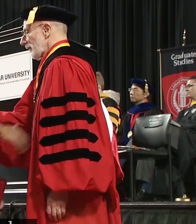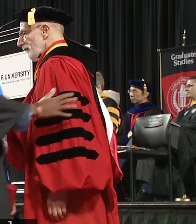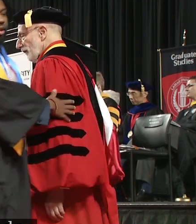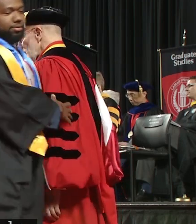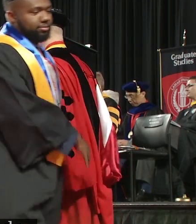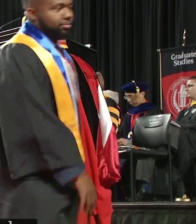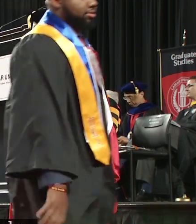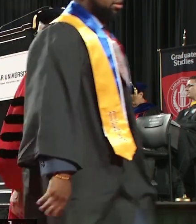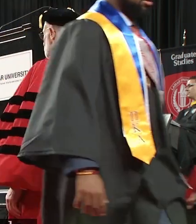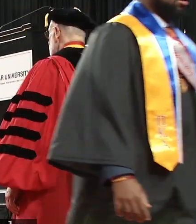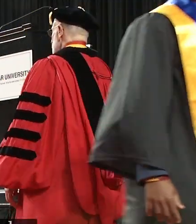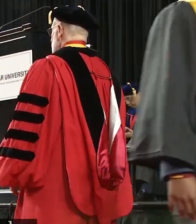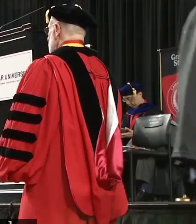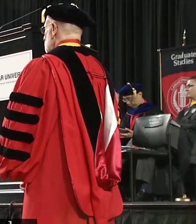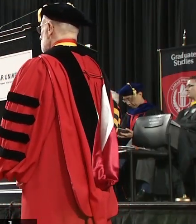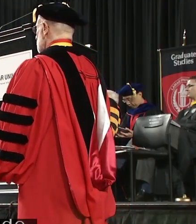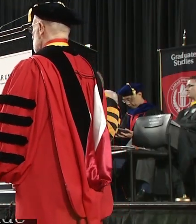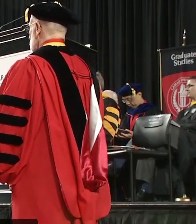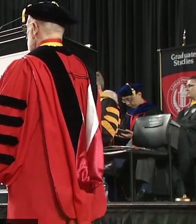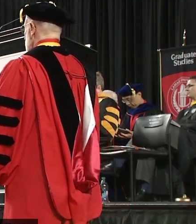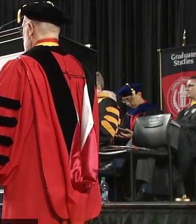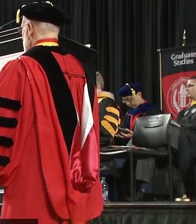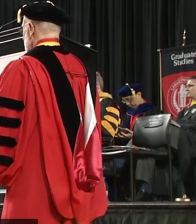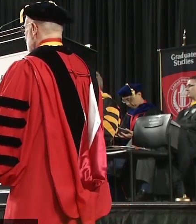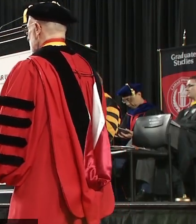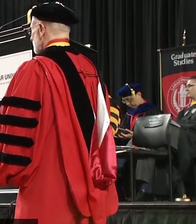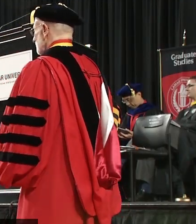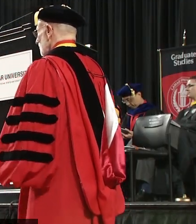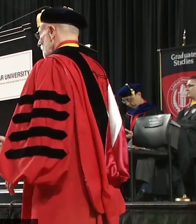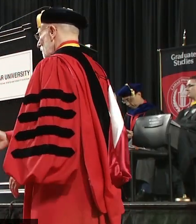Kristen Evan McMullen.